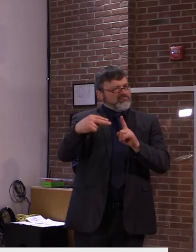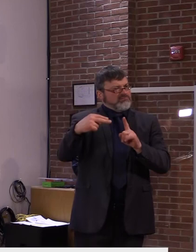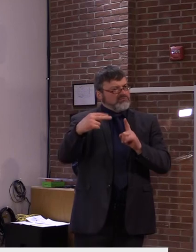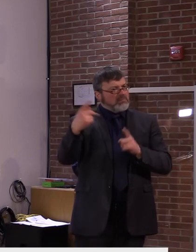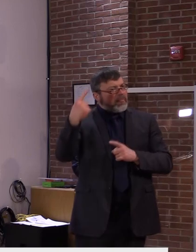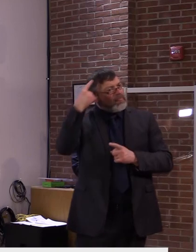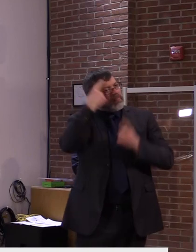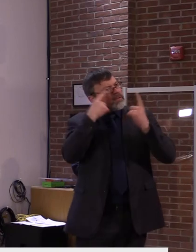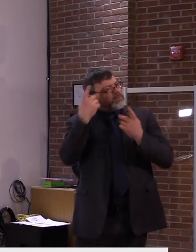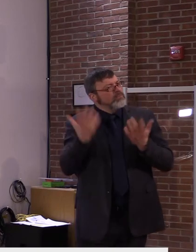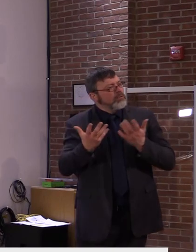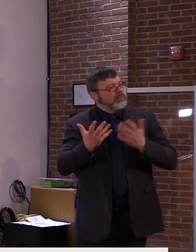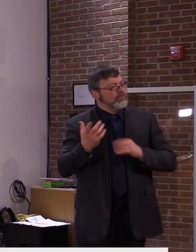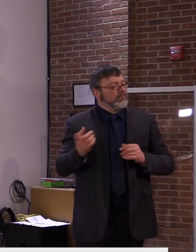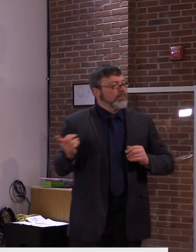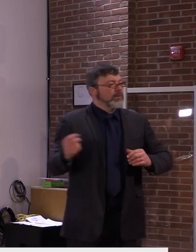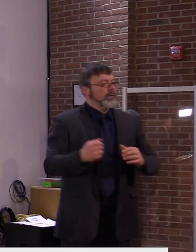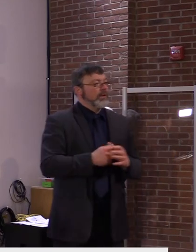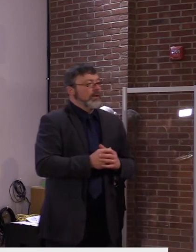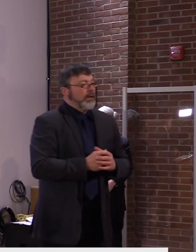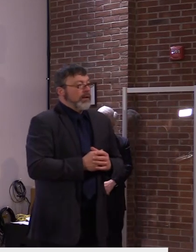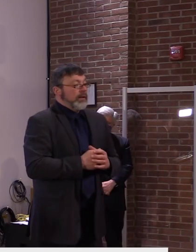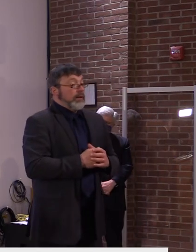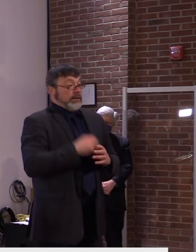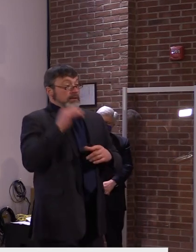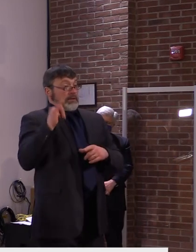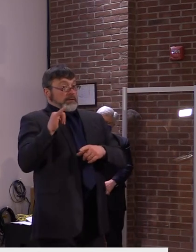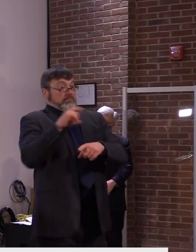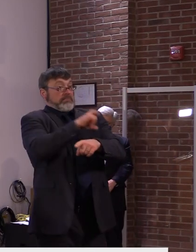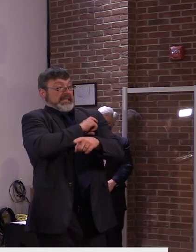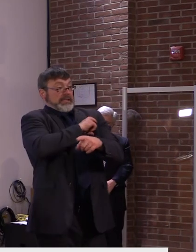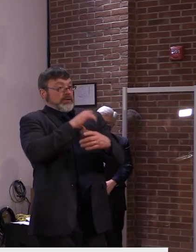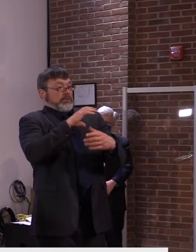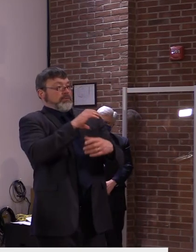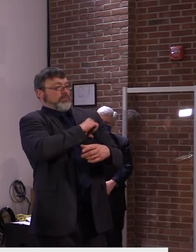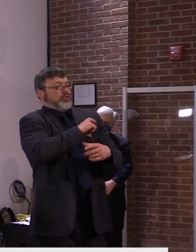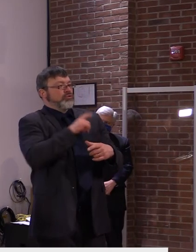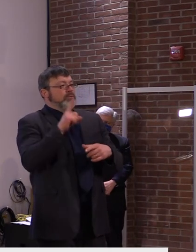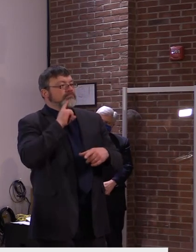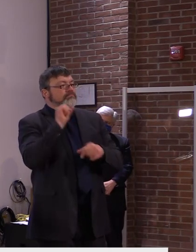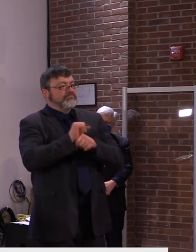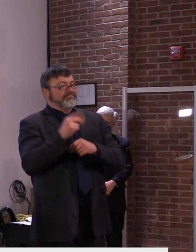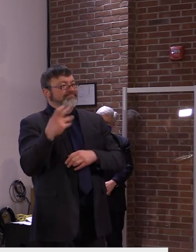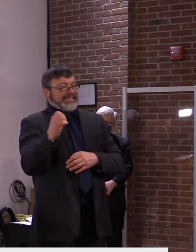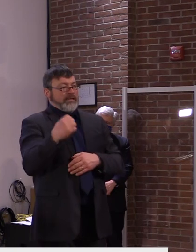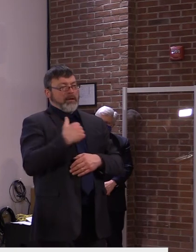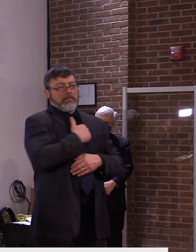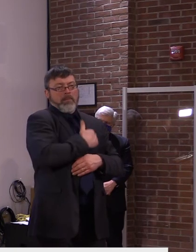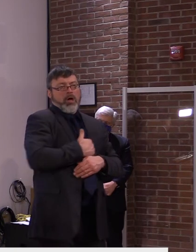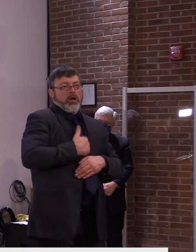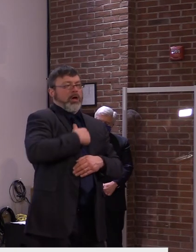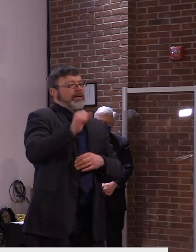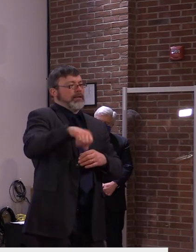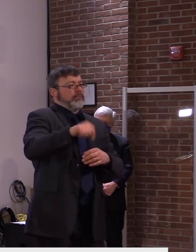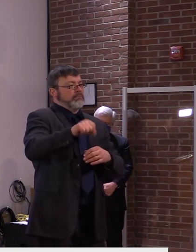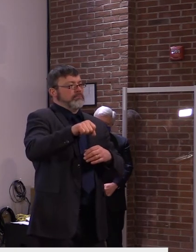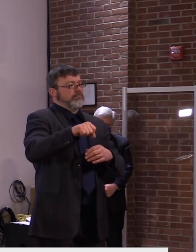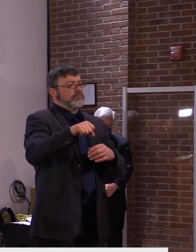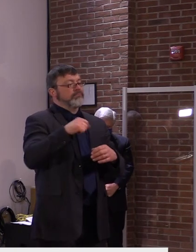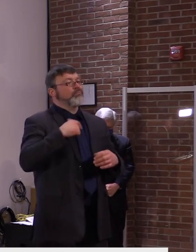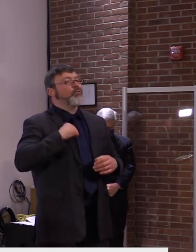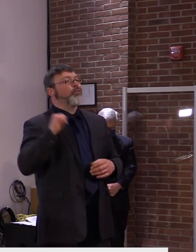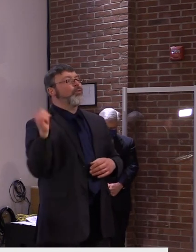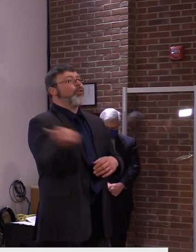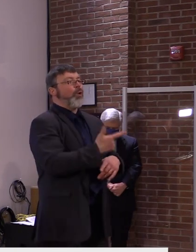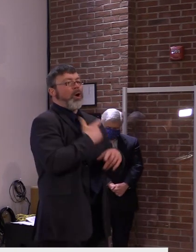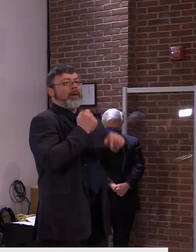Obviously, this was offensive to many, and we all learn from this. And I think this is a moment to